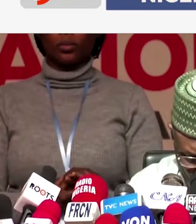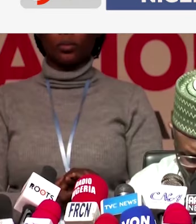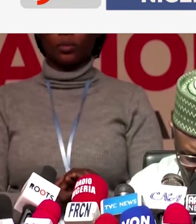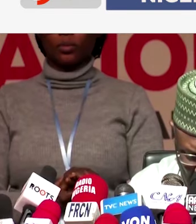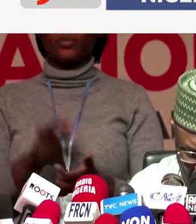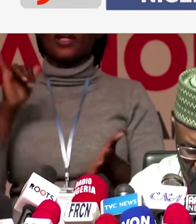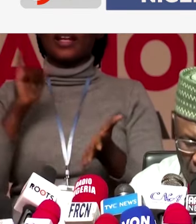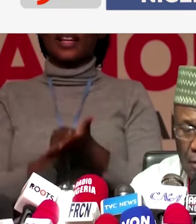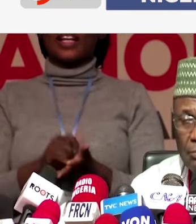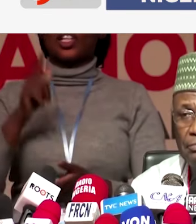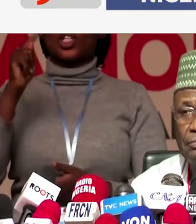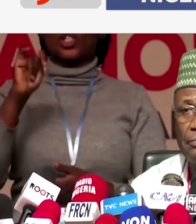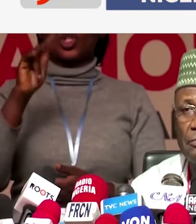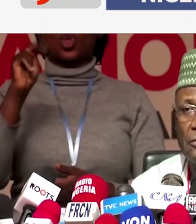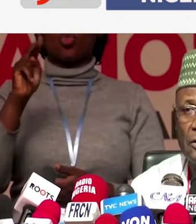Tinubu Bola Ahmed